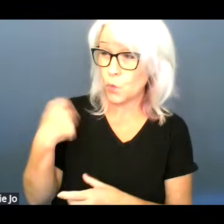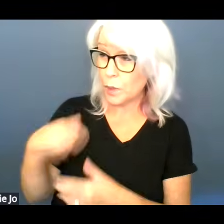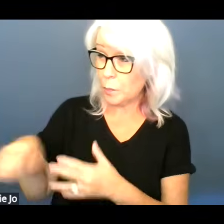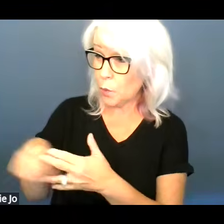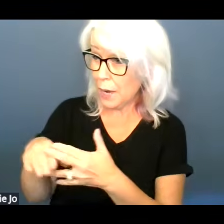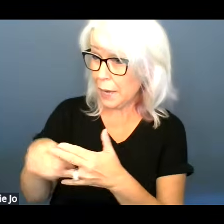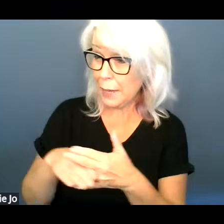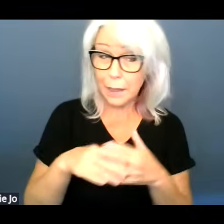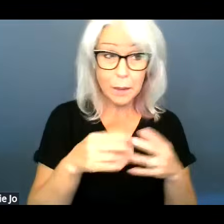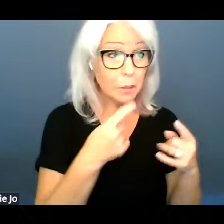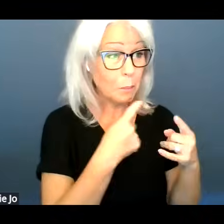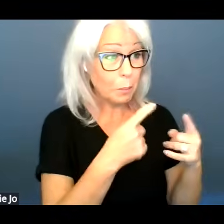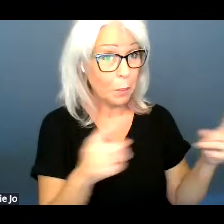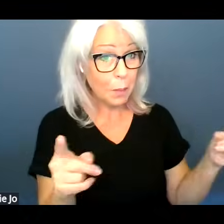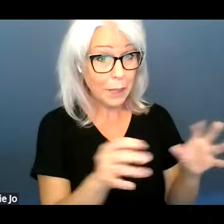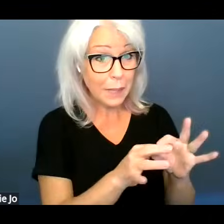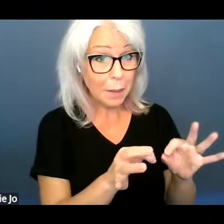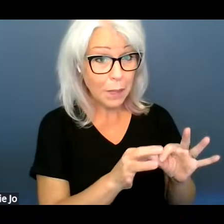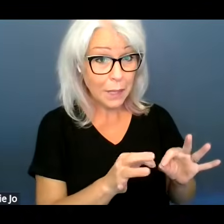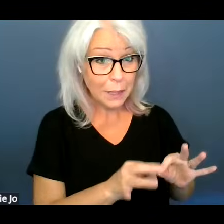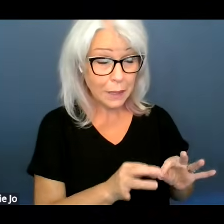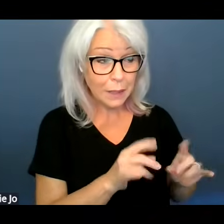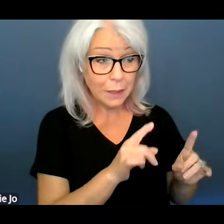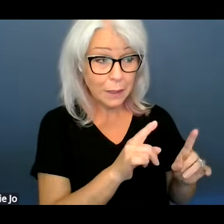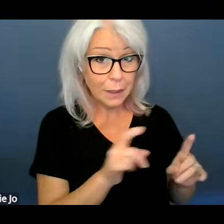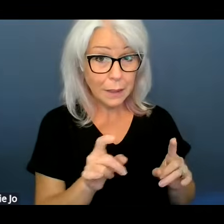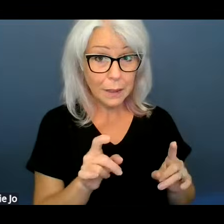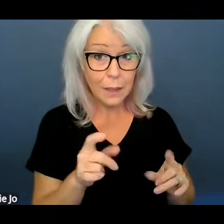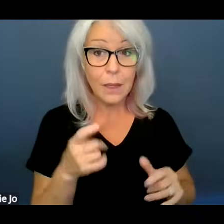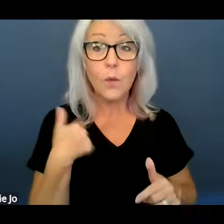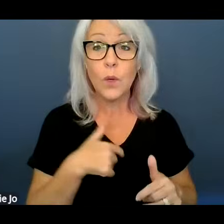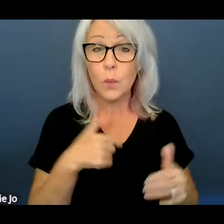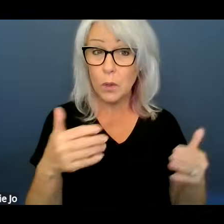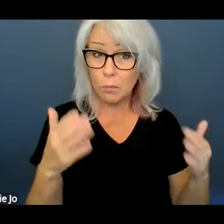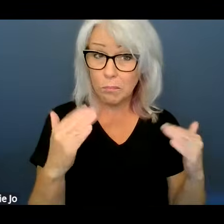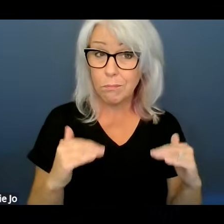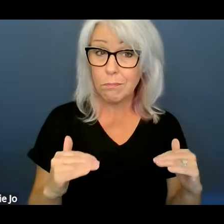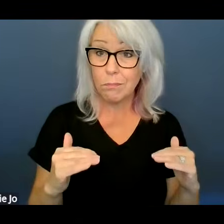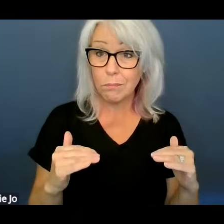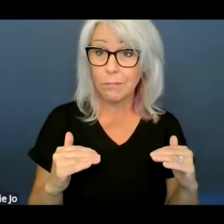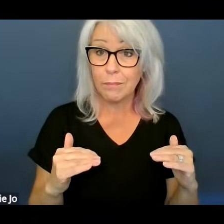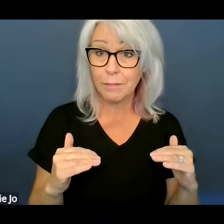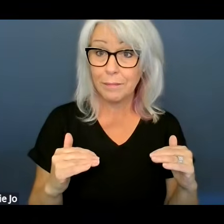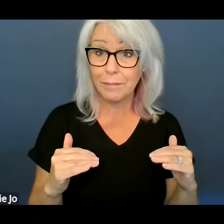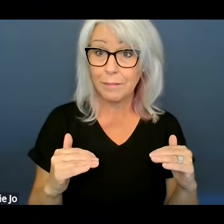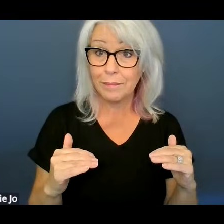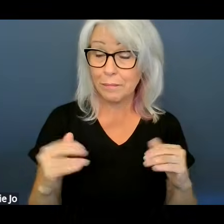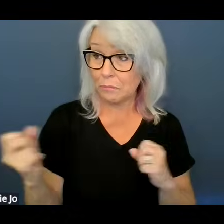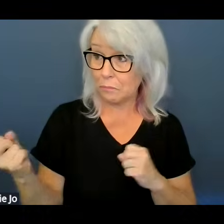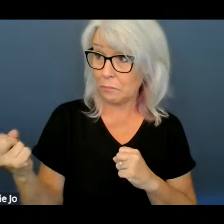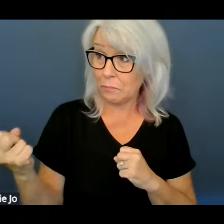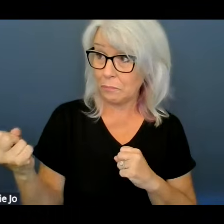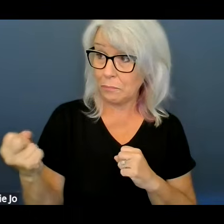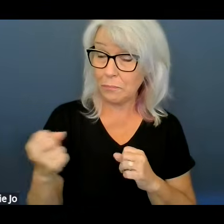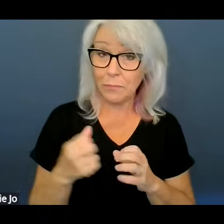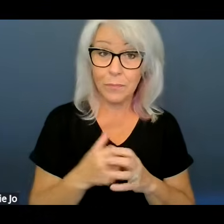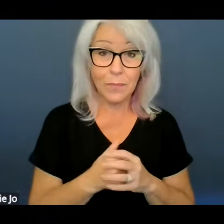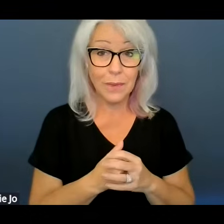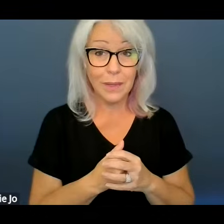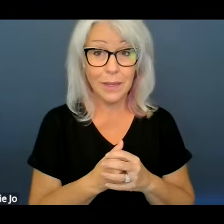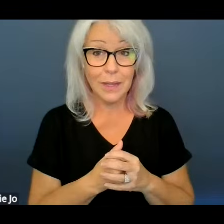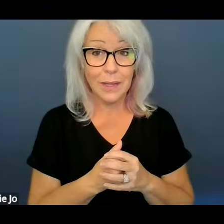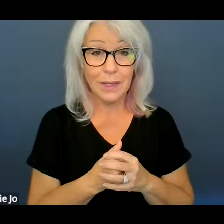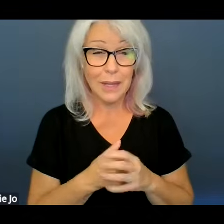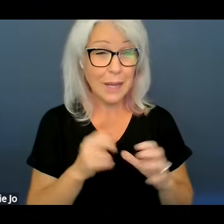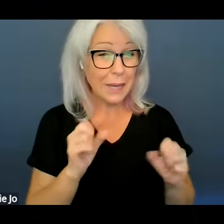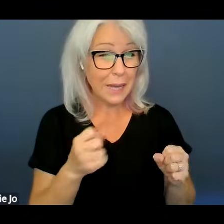gonna get dropped off. Right, that's true. We're gonna move on to those. Yeah, Yeah. yeah, that's But I'm gonna, do you mind if I mix this up